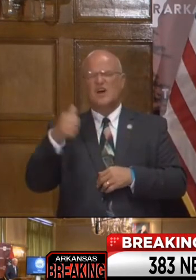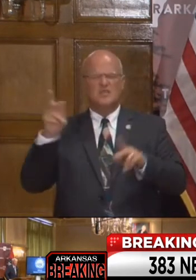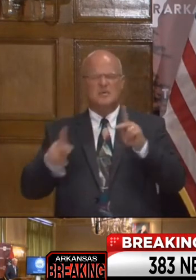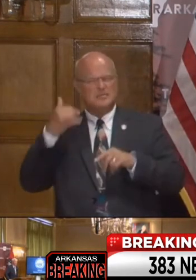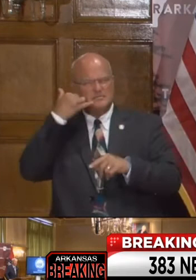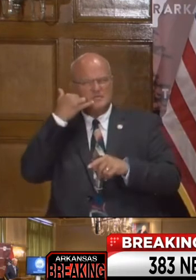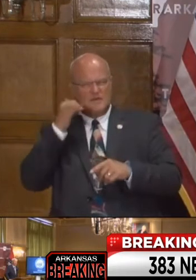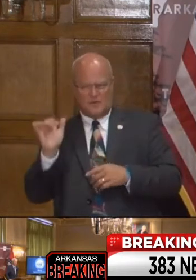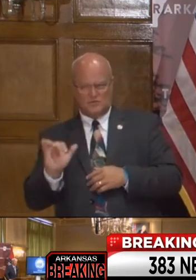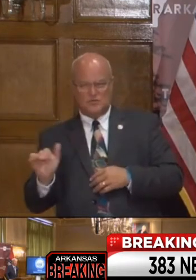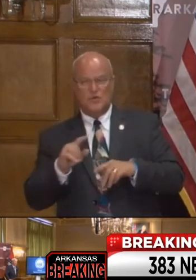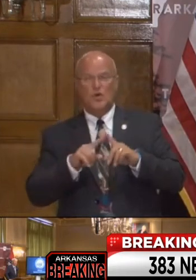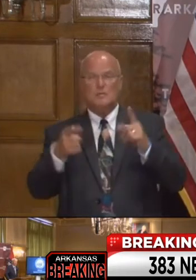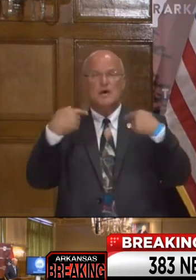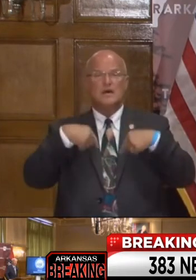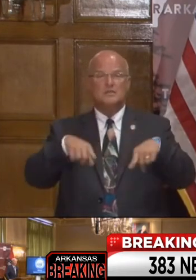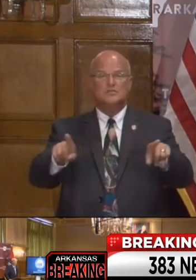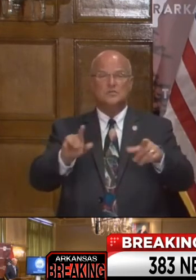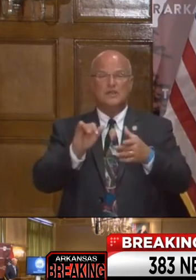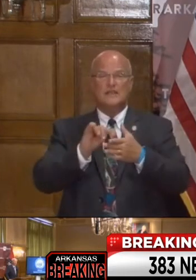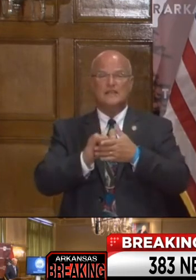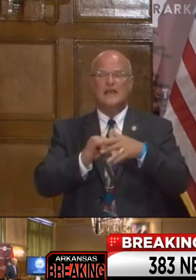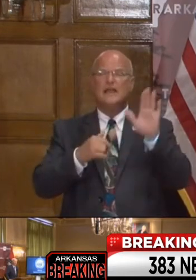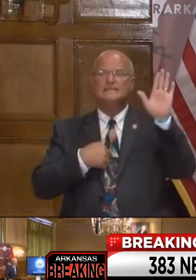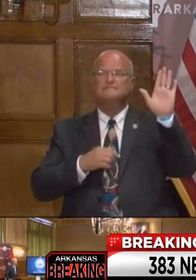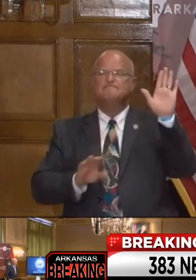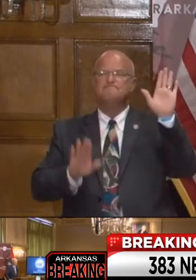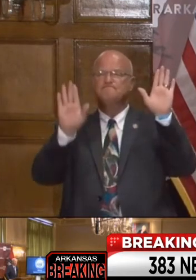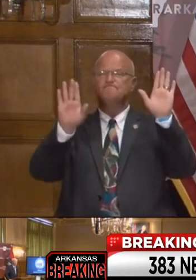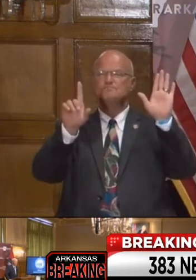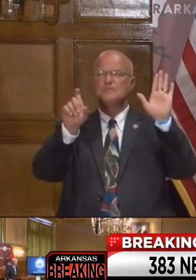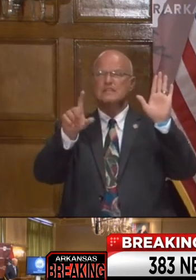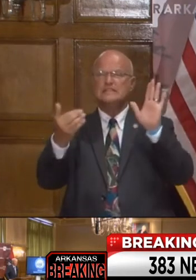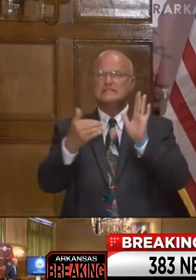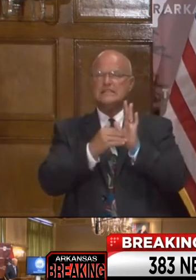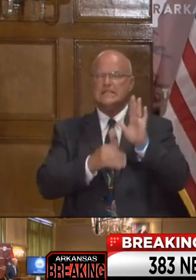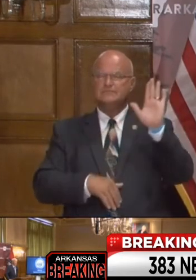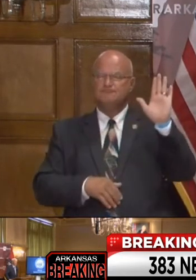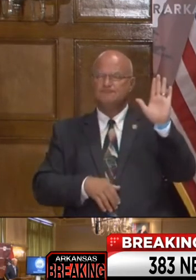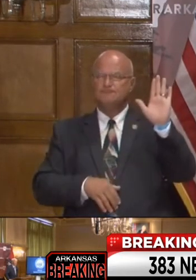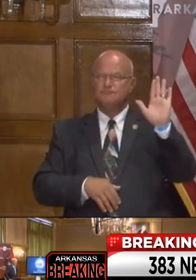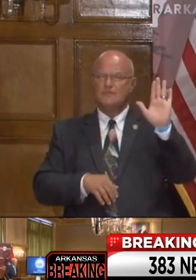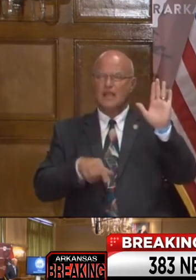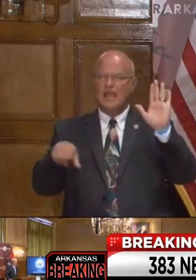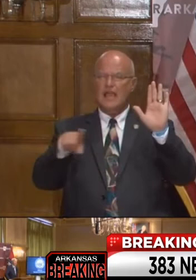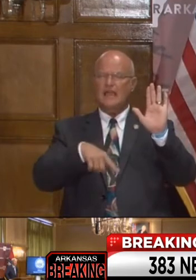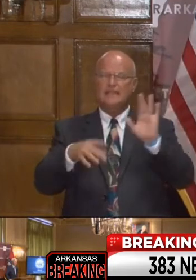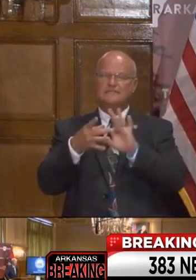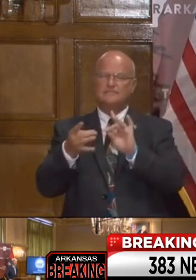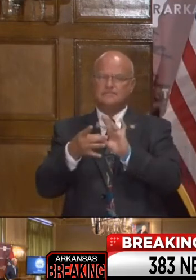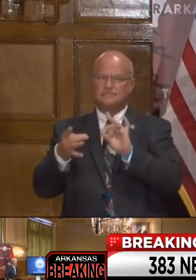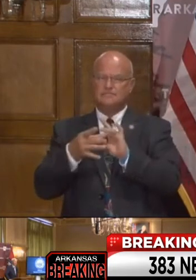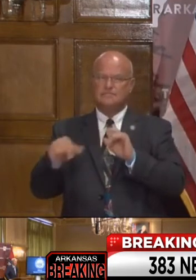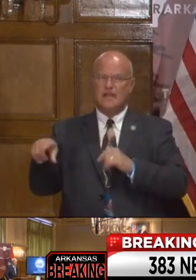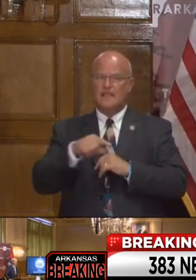others on there. And during that, I raised the issue of testing again, and they recited their